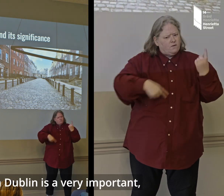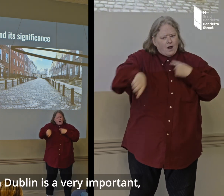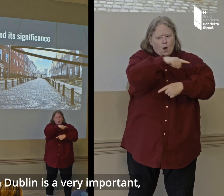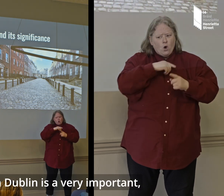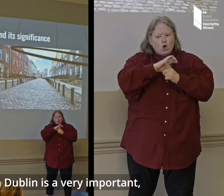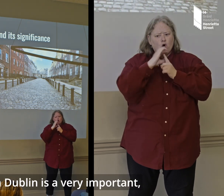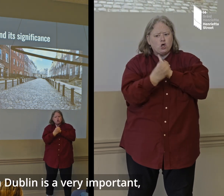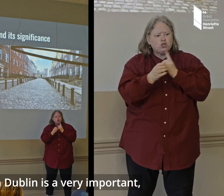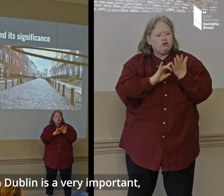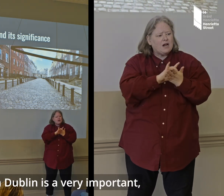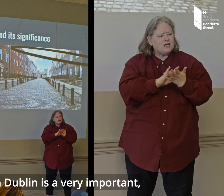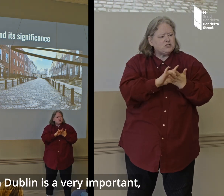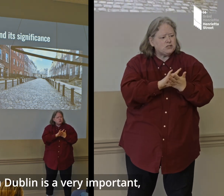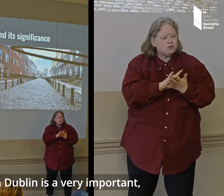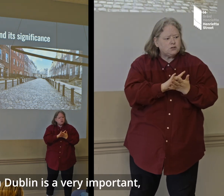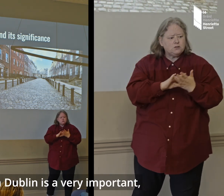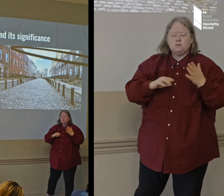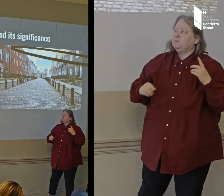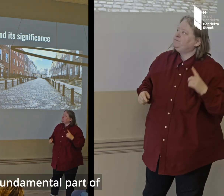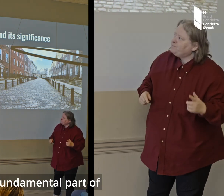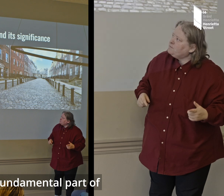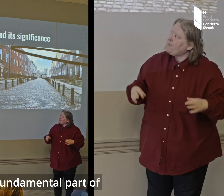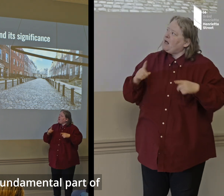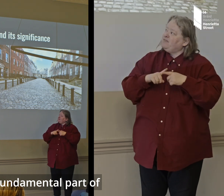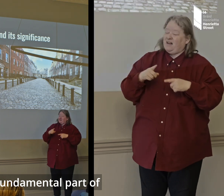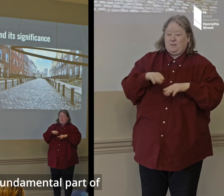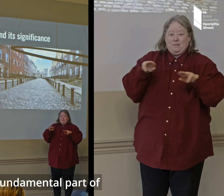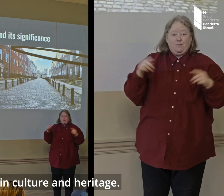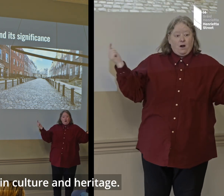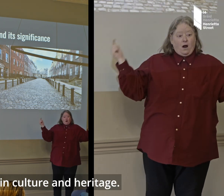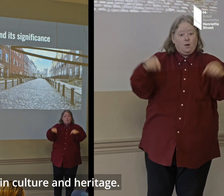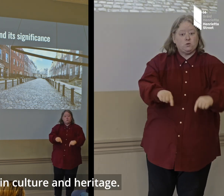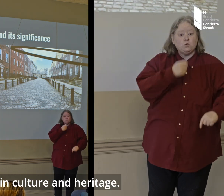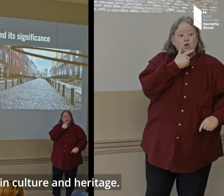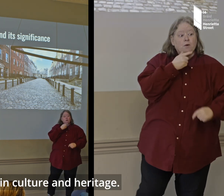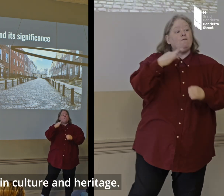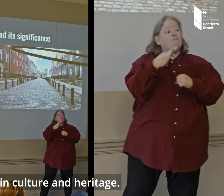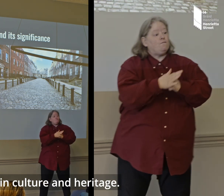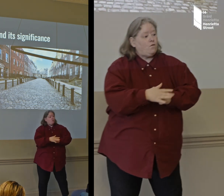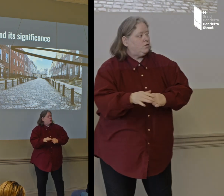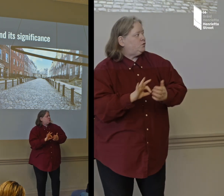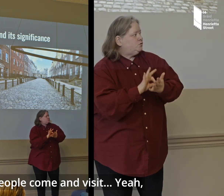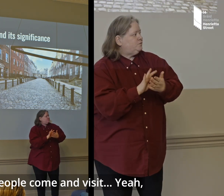Georgian Dublin is a very important, fundamental part of Dublin culture and